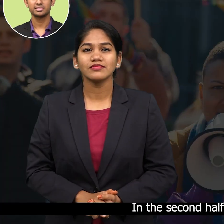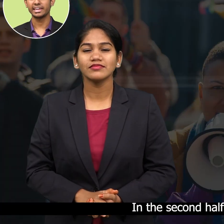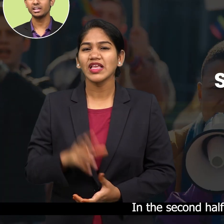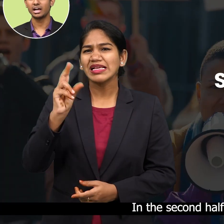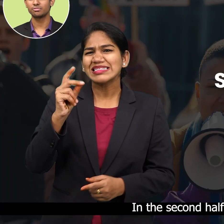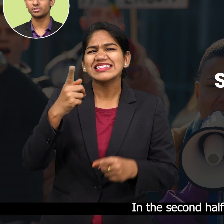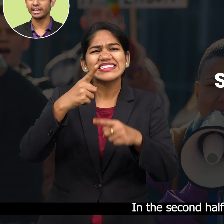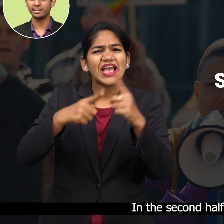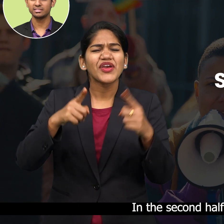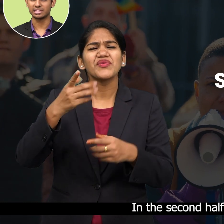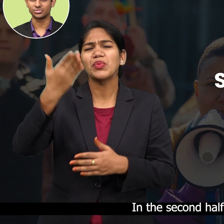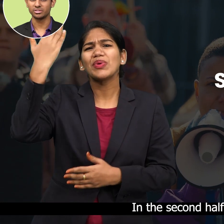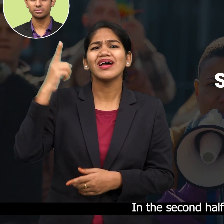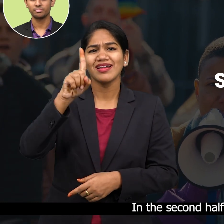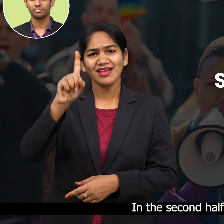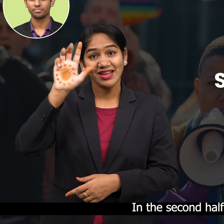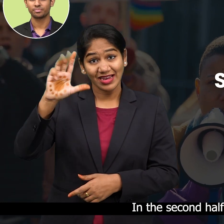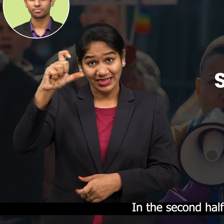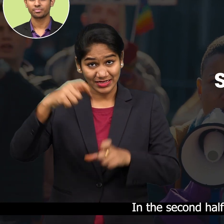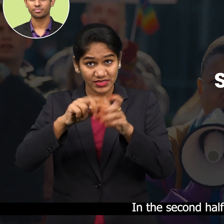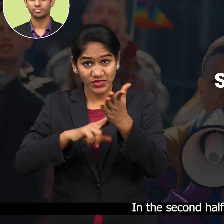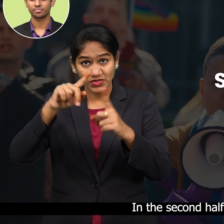In the second half of the 19th century,